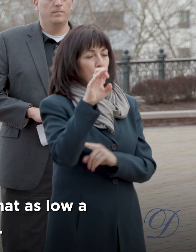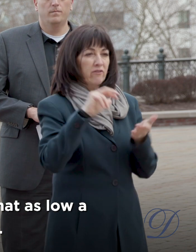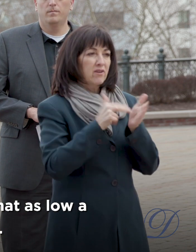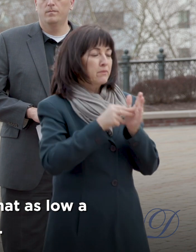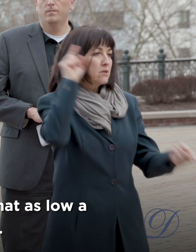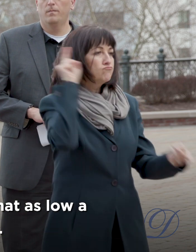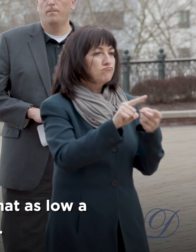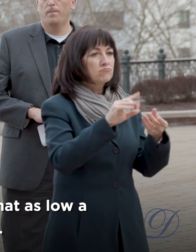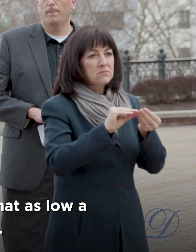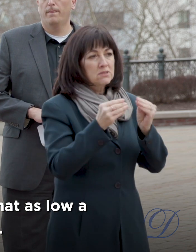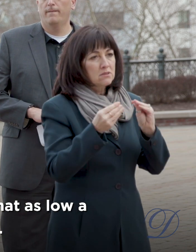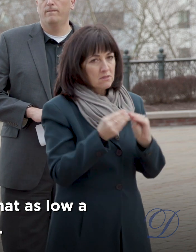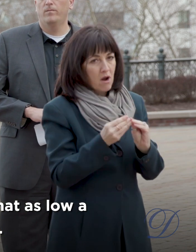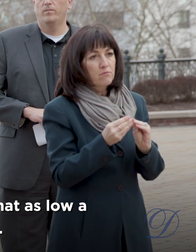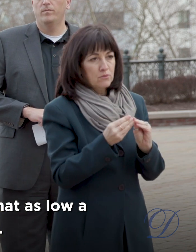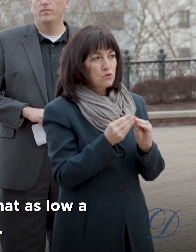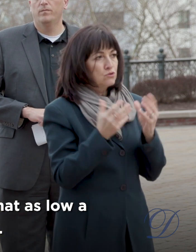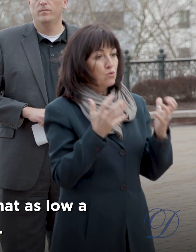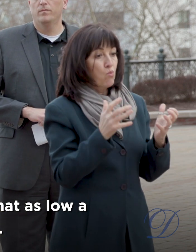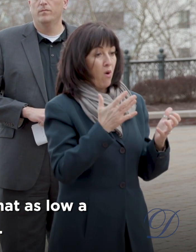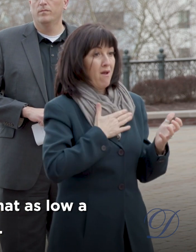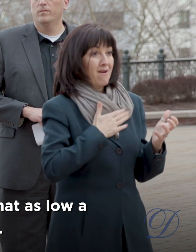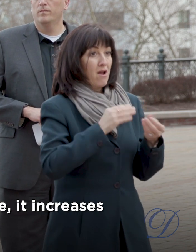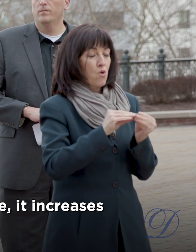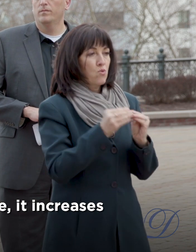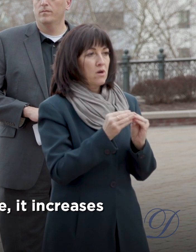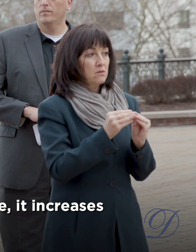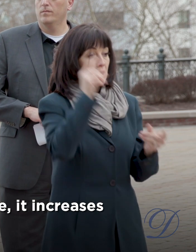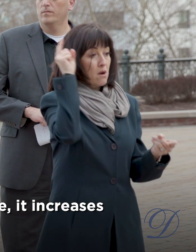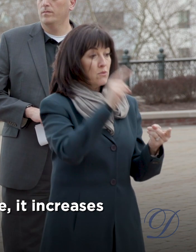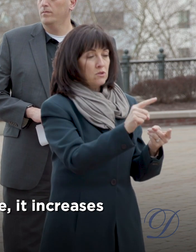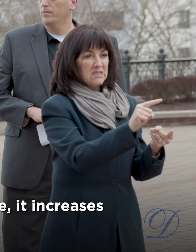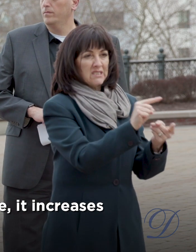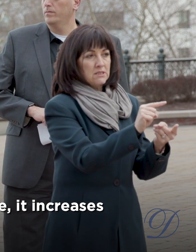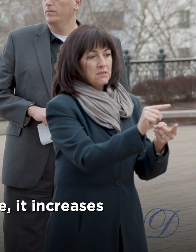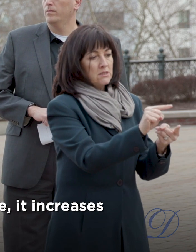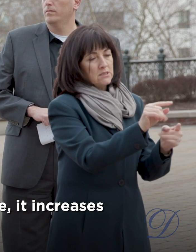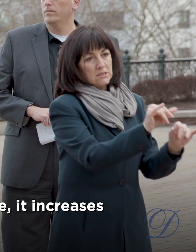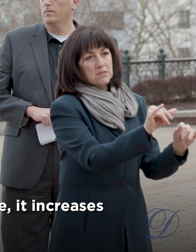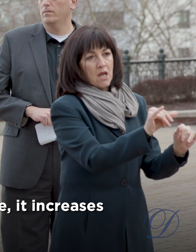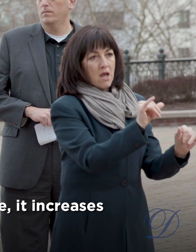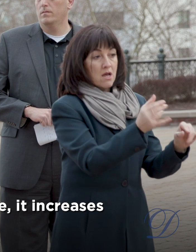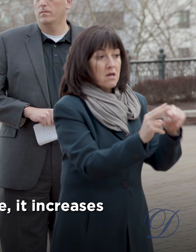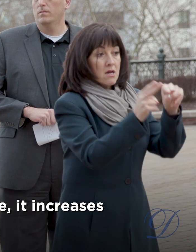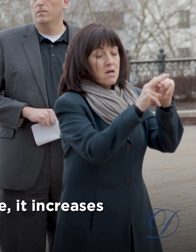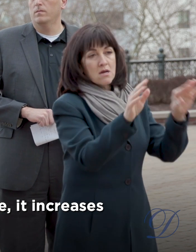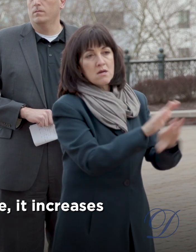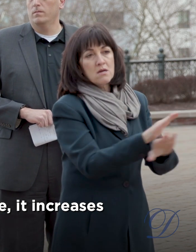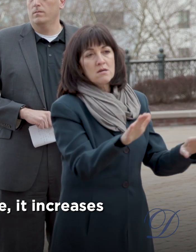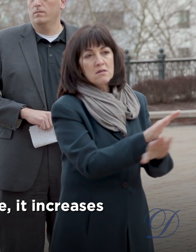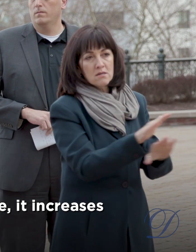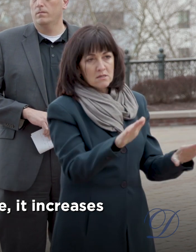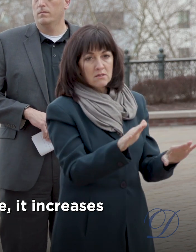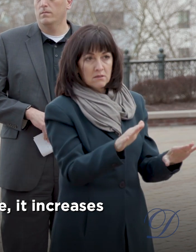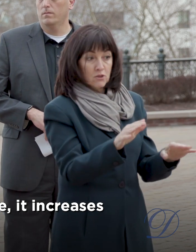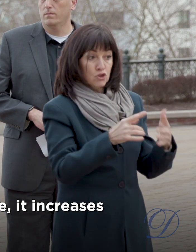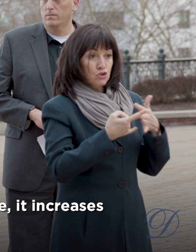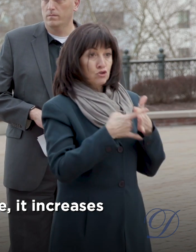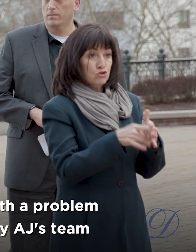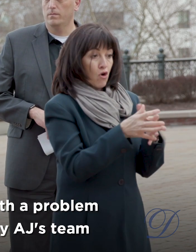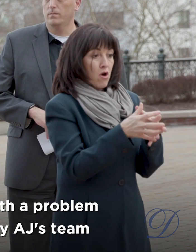to keep that as low a number as possible, because once it starts to explode, it